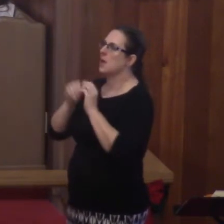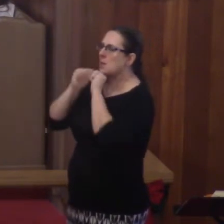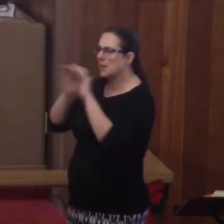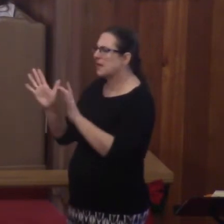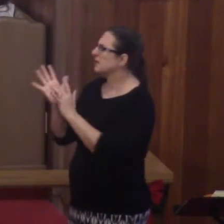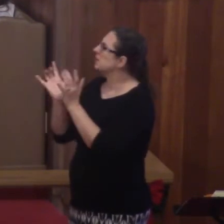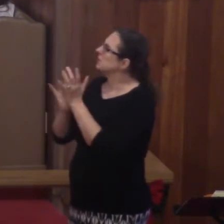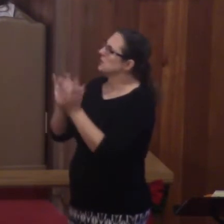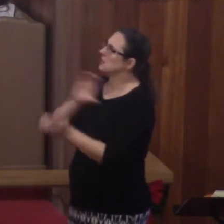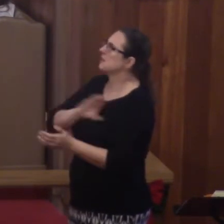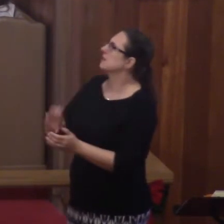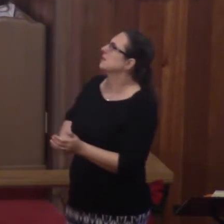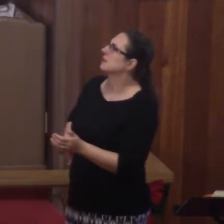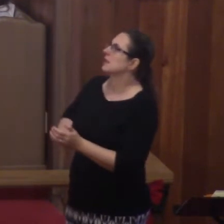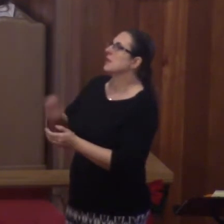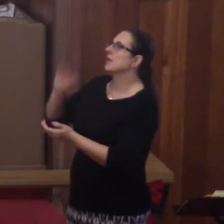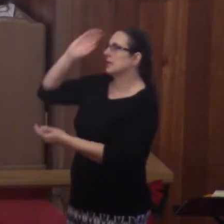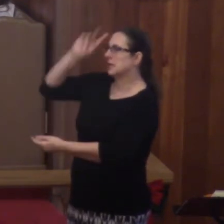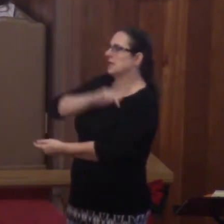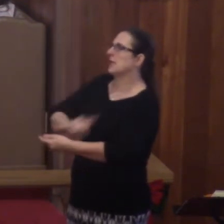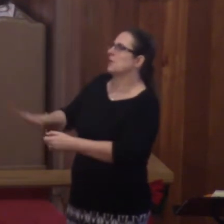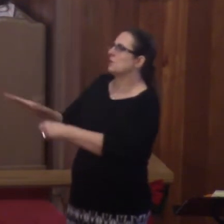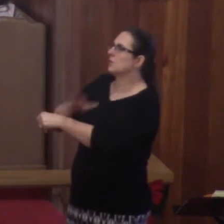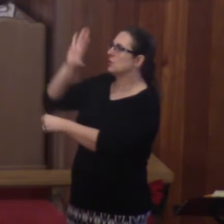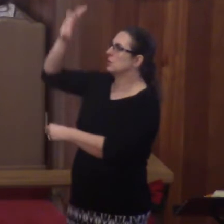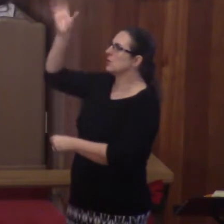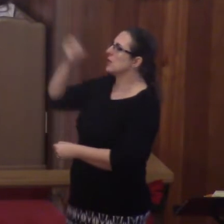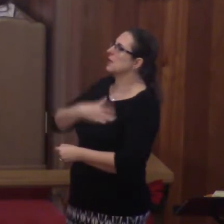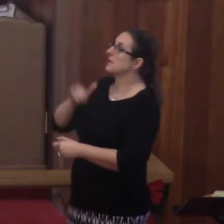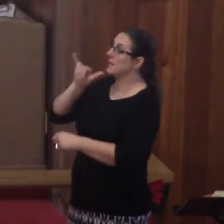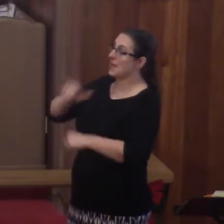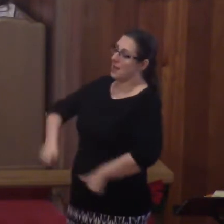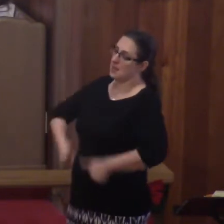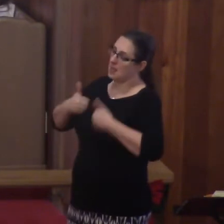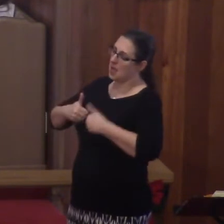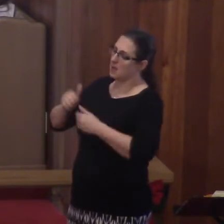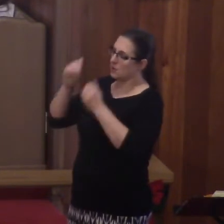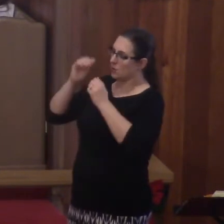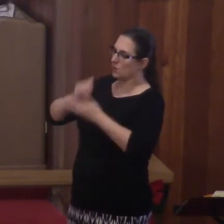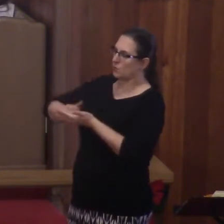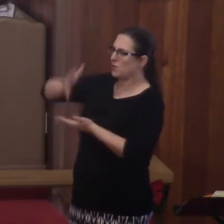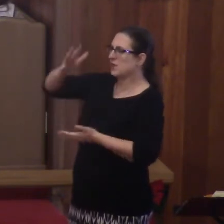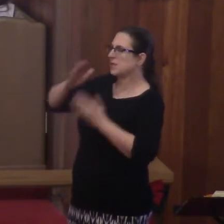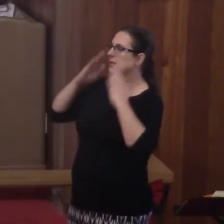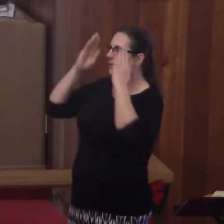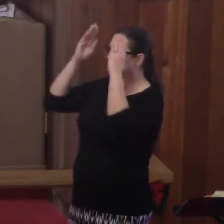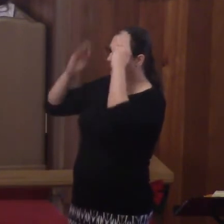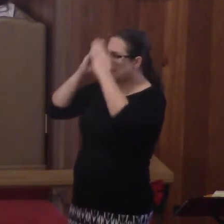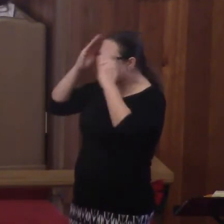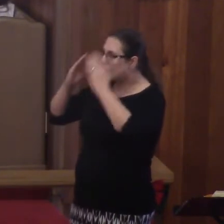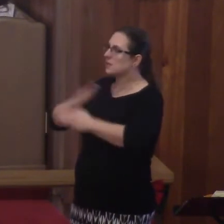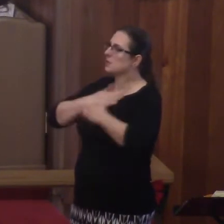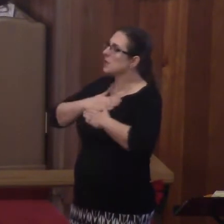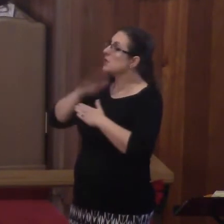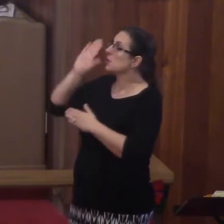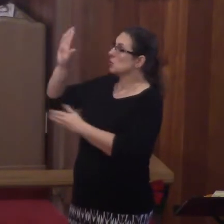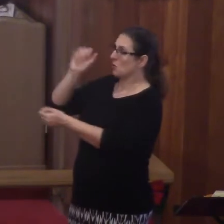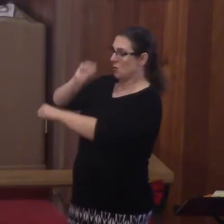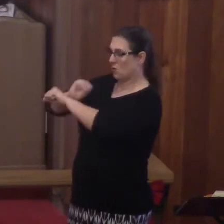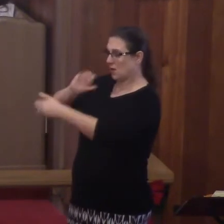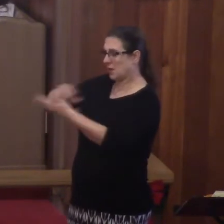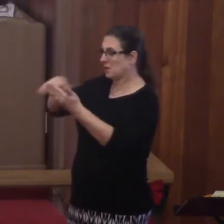Blessed Jesus, King of grace, that life's riches, cares, and pleasures. Never may your work be erased.